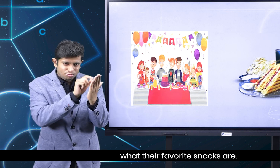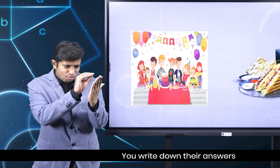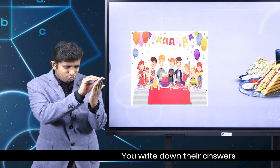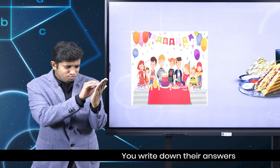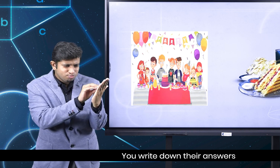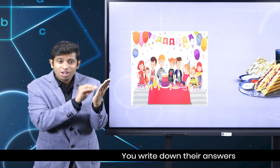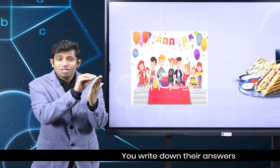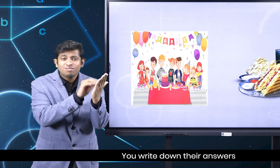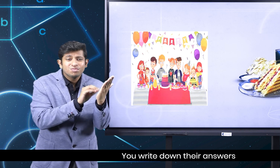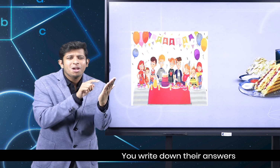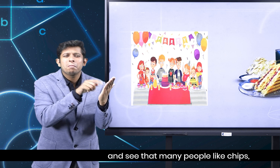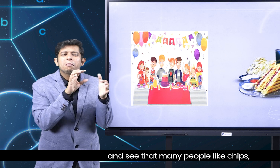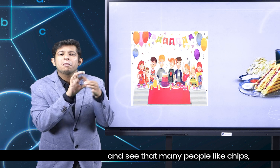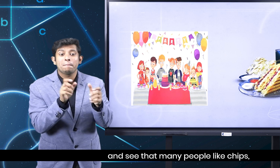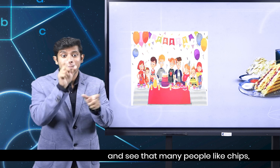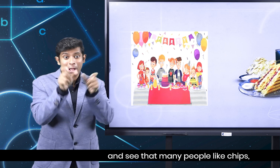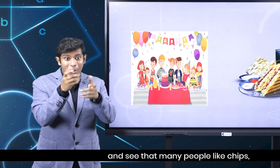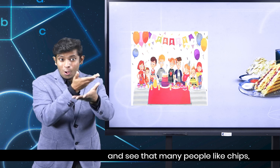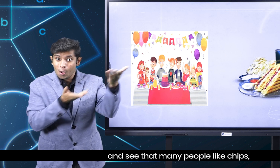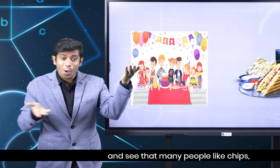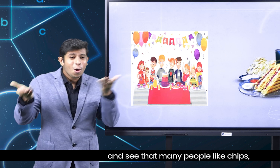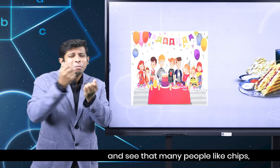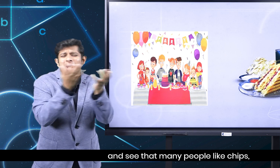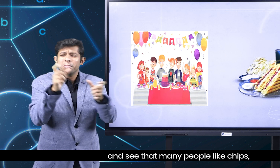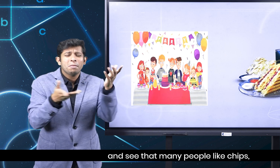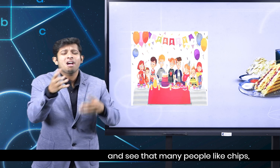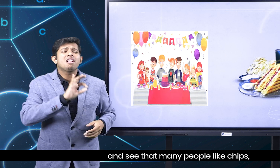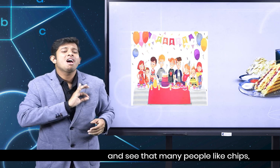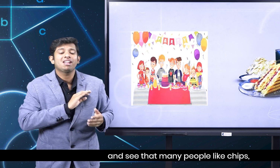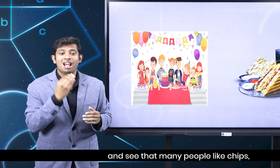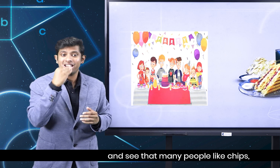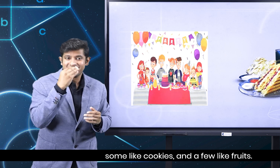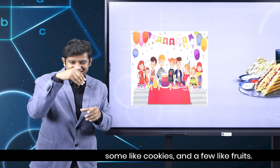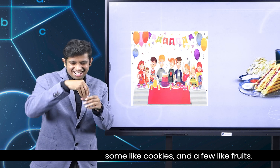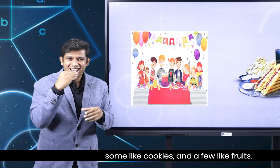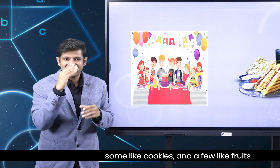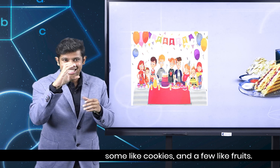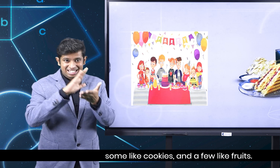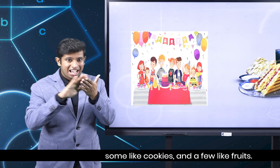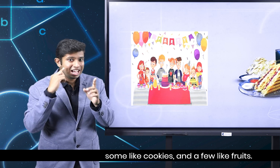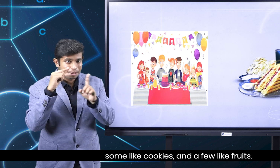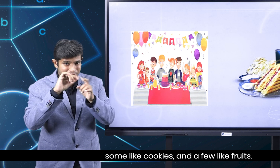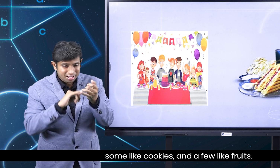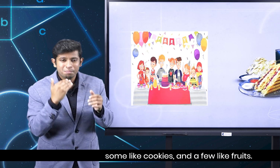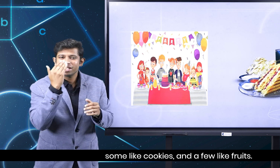You write down their answers and see that many people like chips, some like cookies and few like